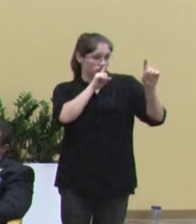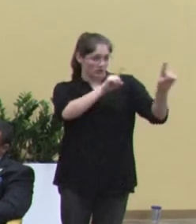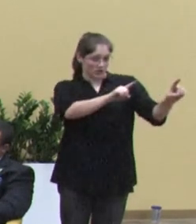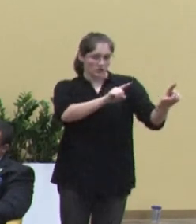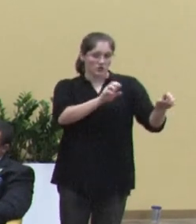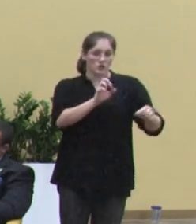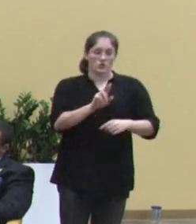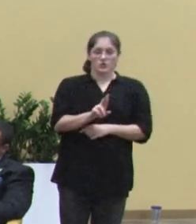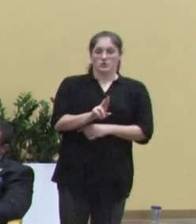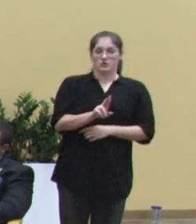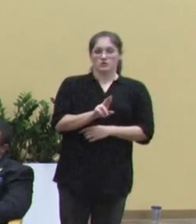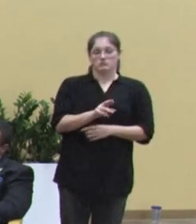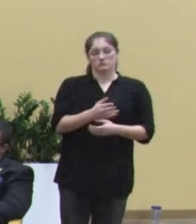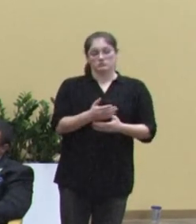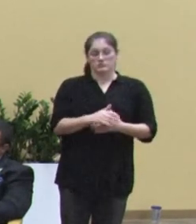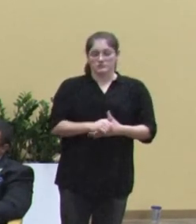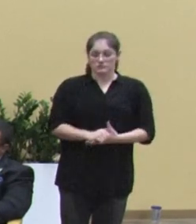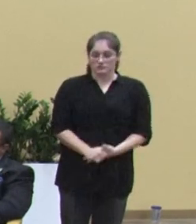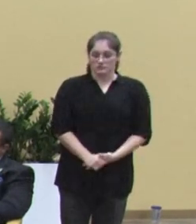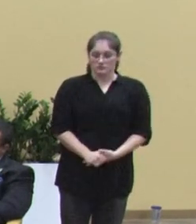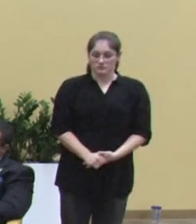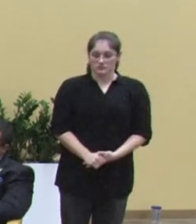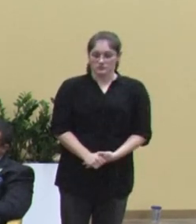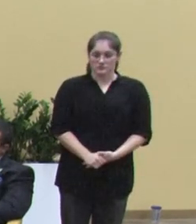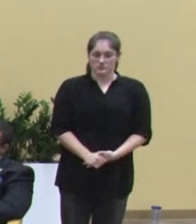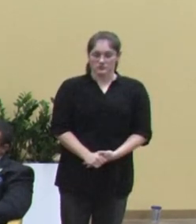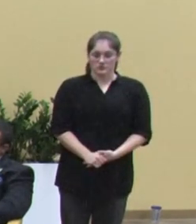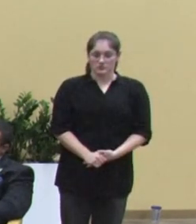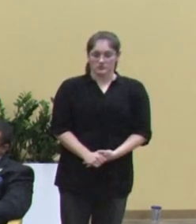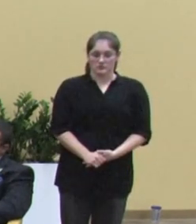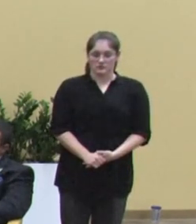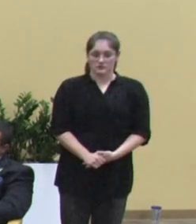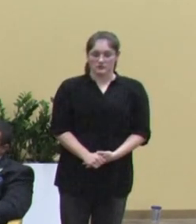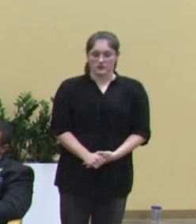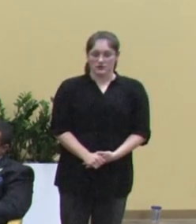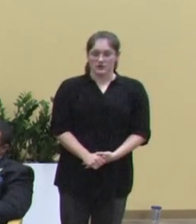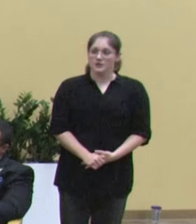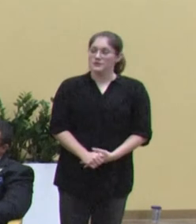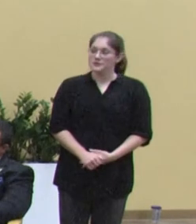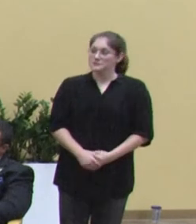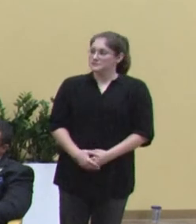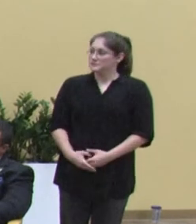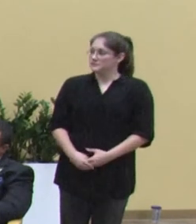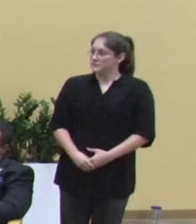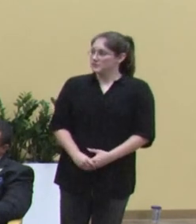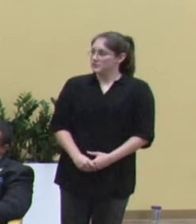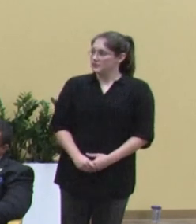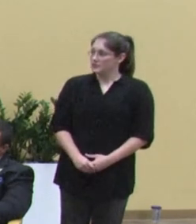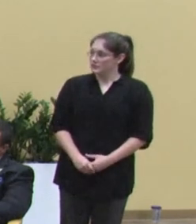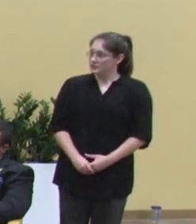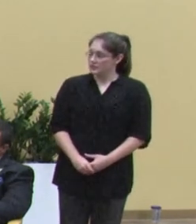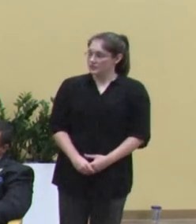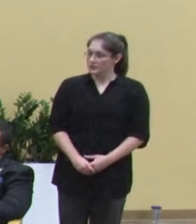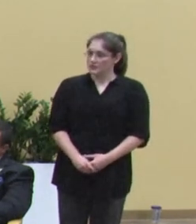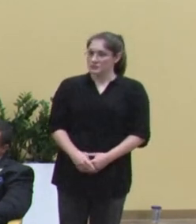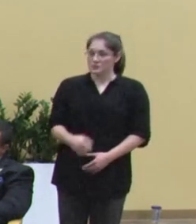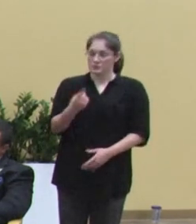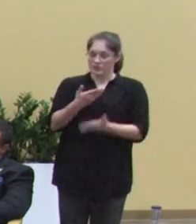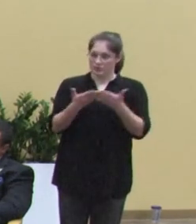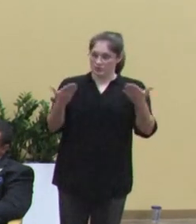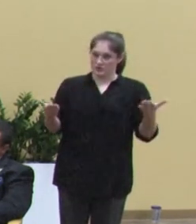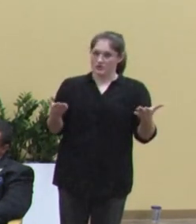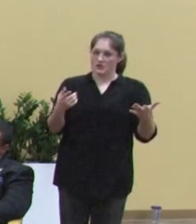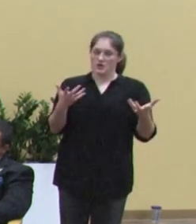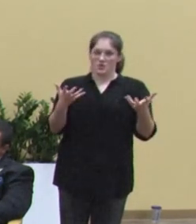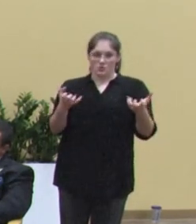that you have for the black businesses in your community? One of the big things that I want to